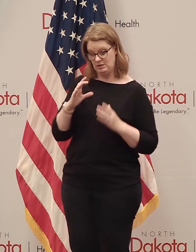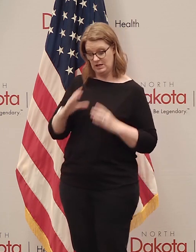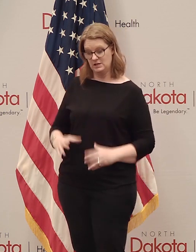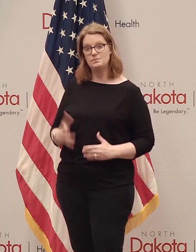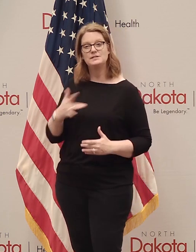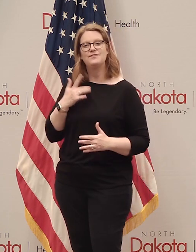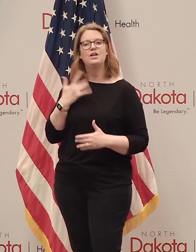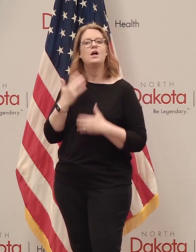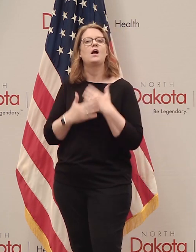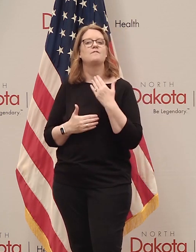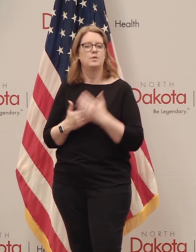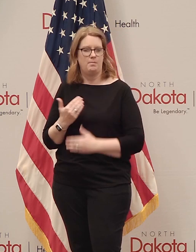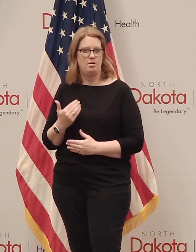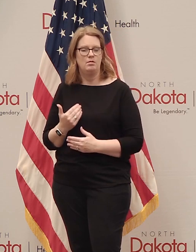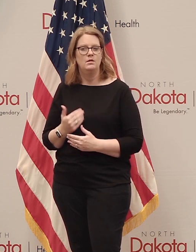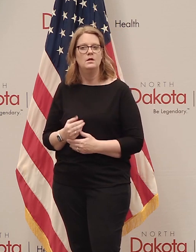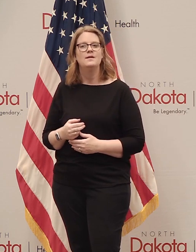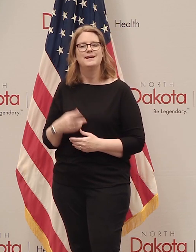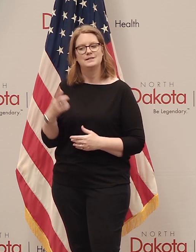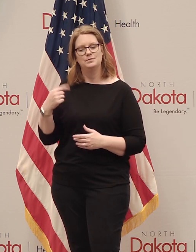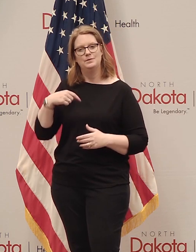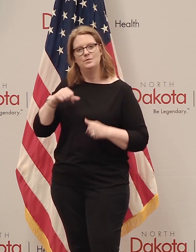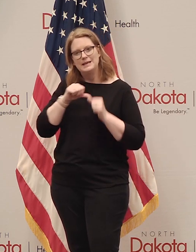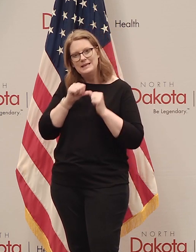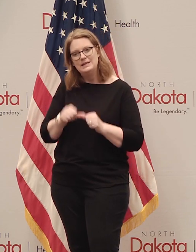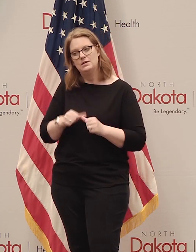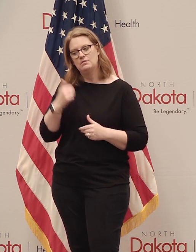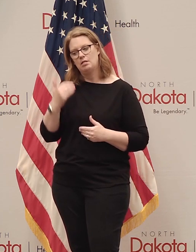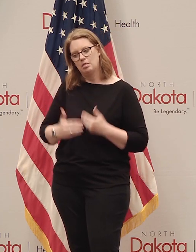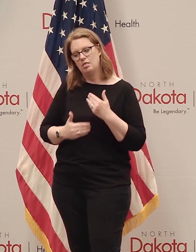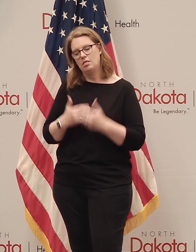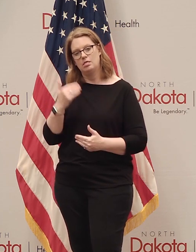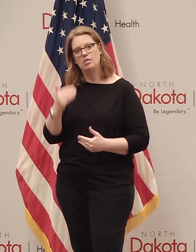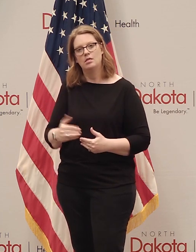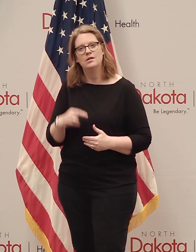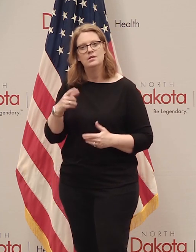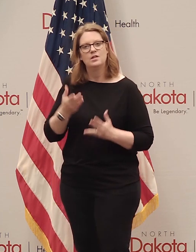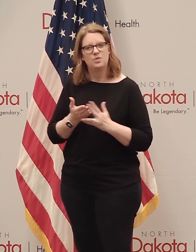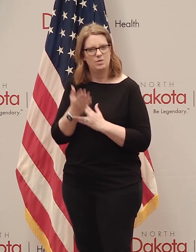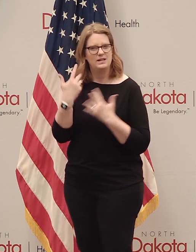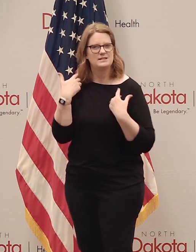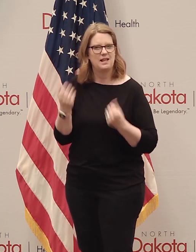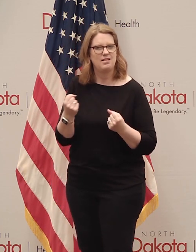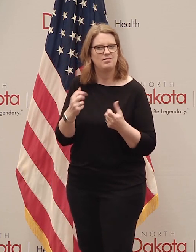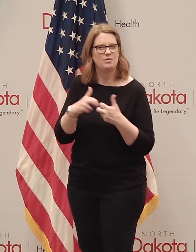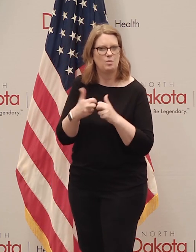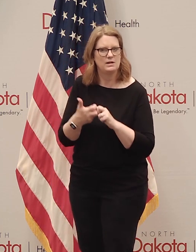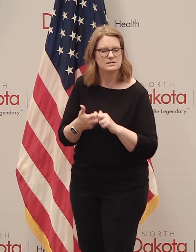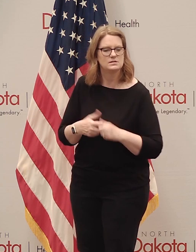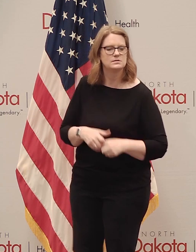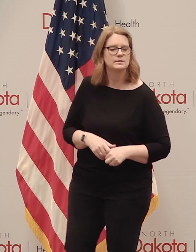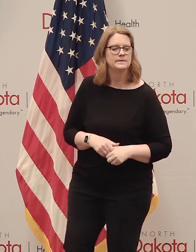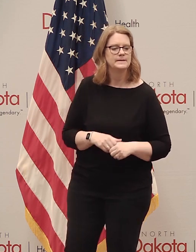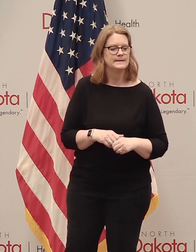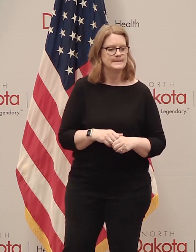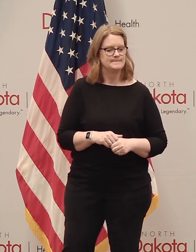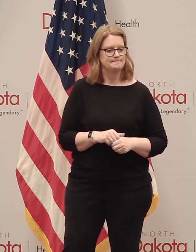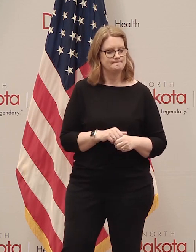all navigate our way through this ongoing health crisis. And as